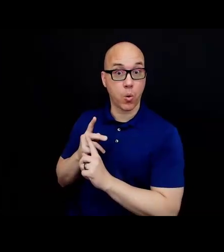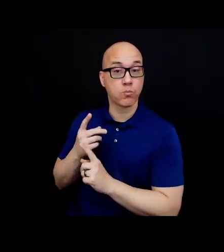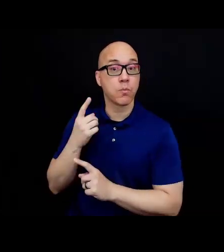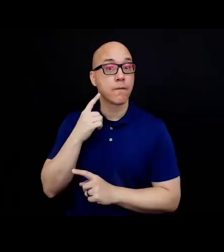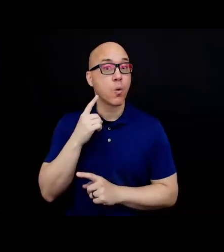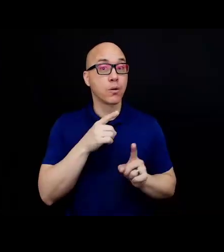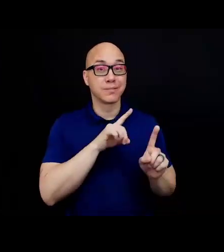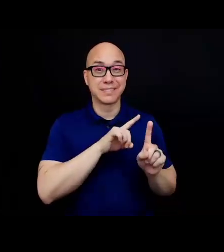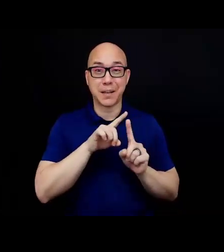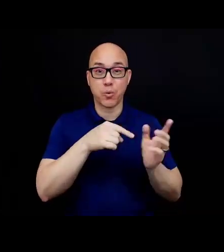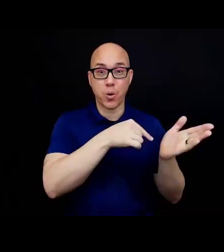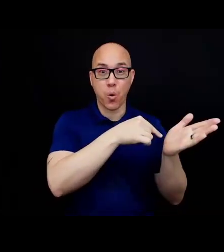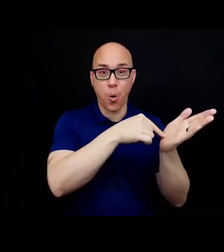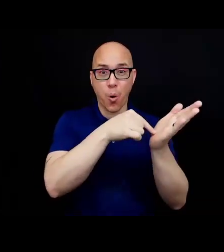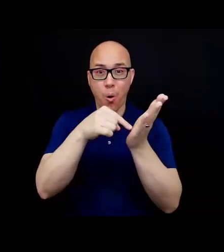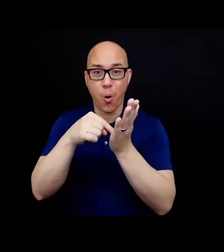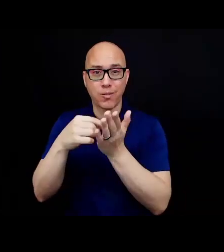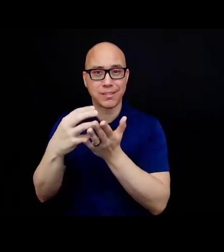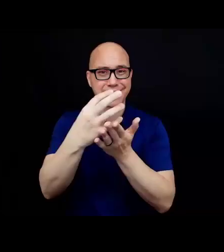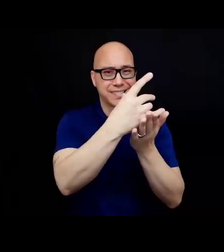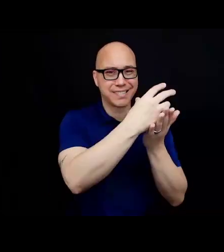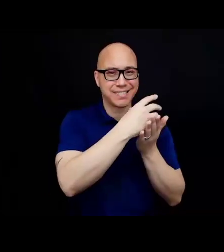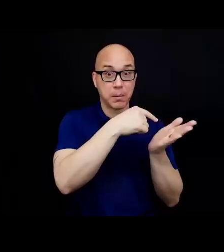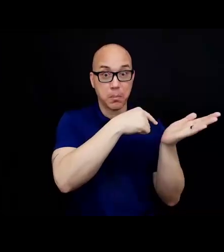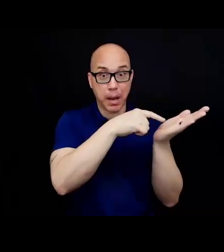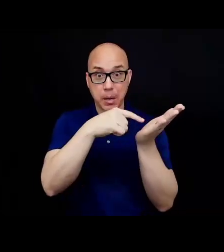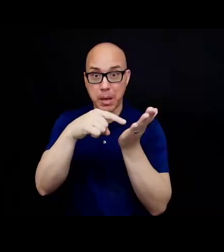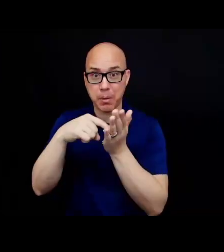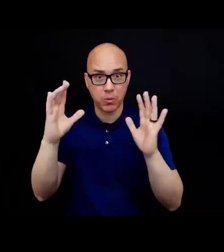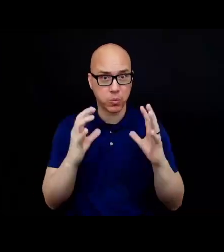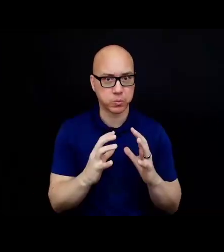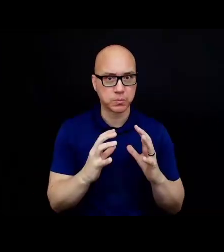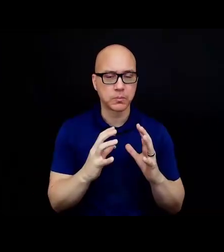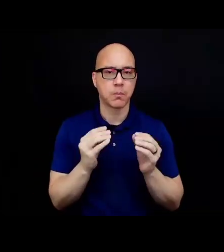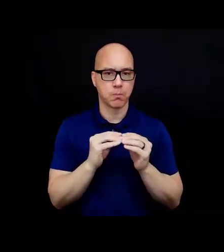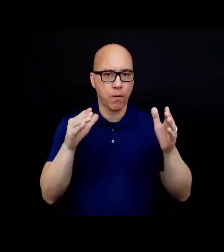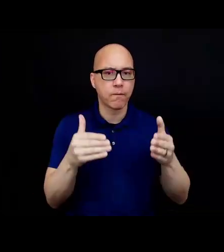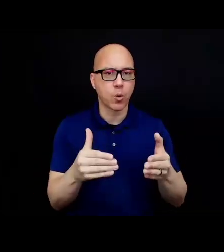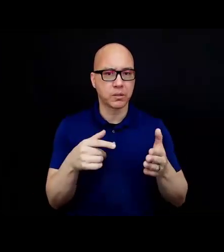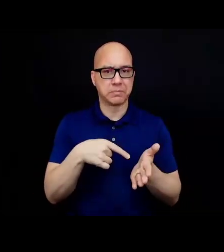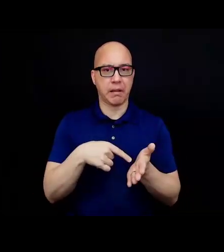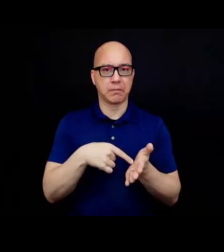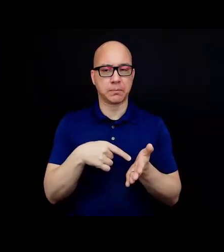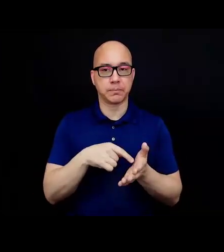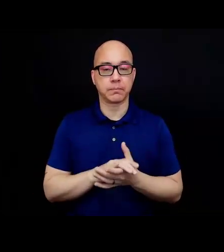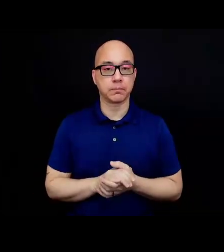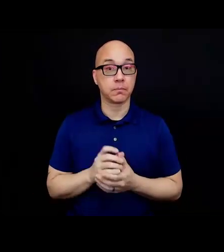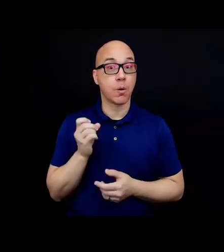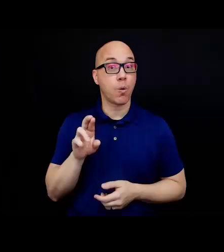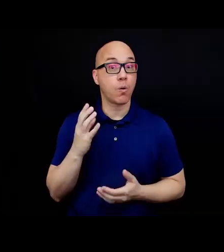season, handle seasonal cash requirements, or secure funds for a